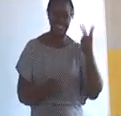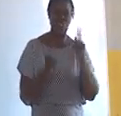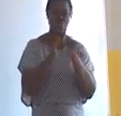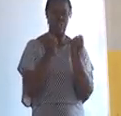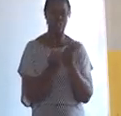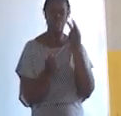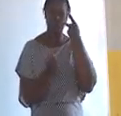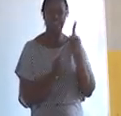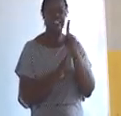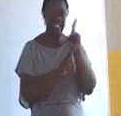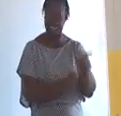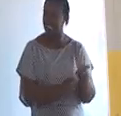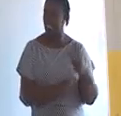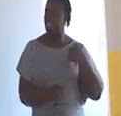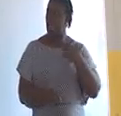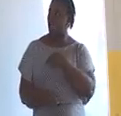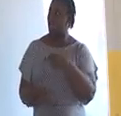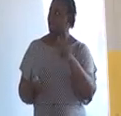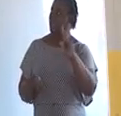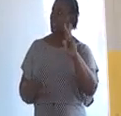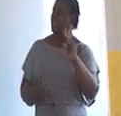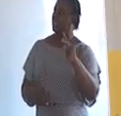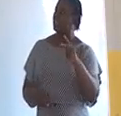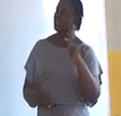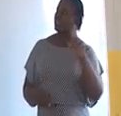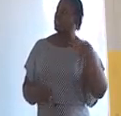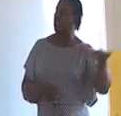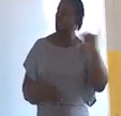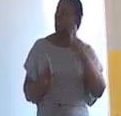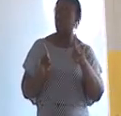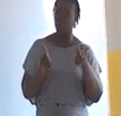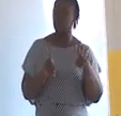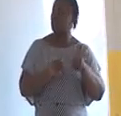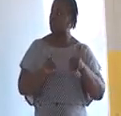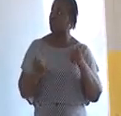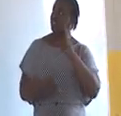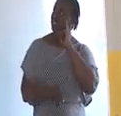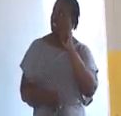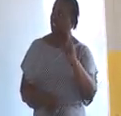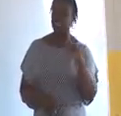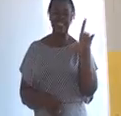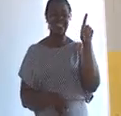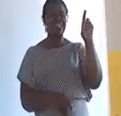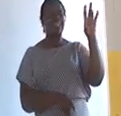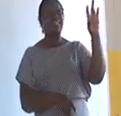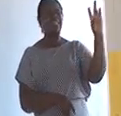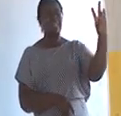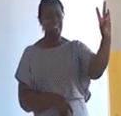value. We have the common difference, D,